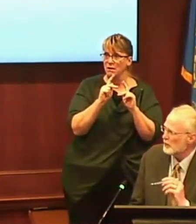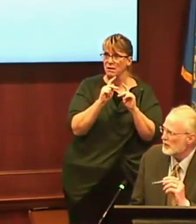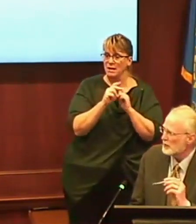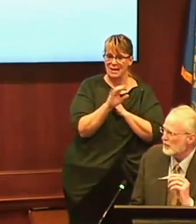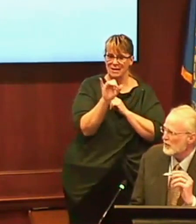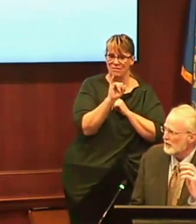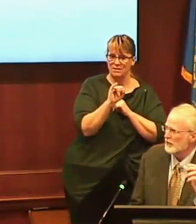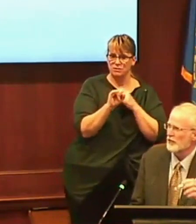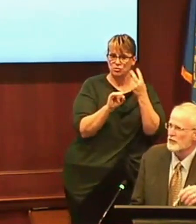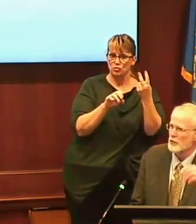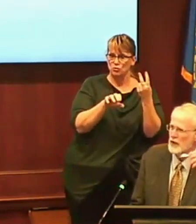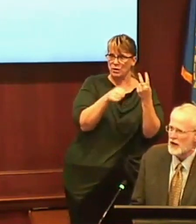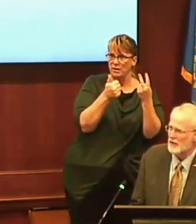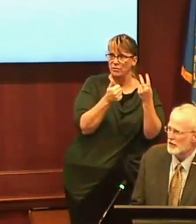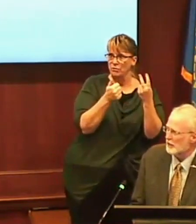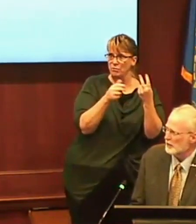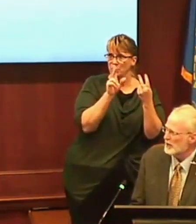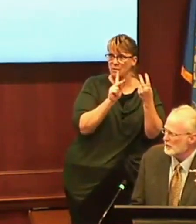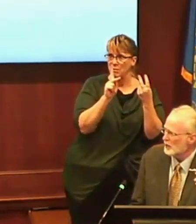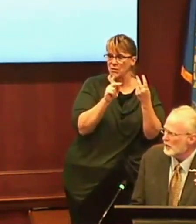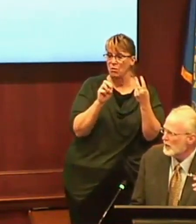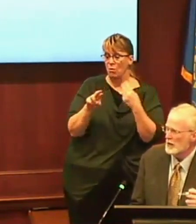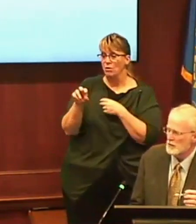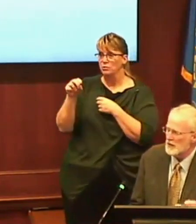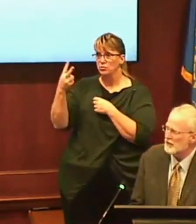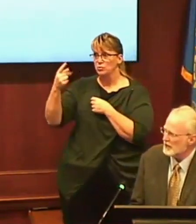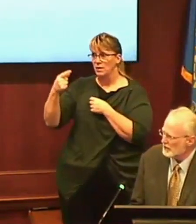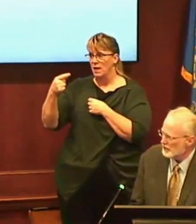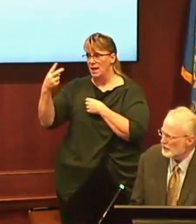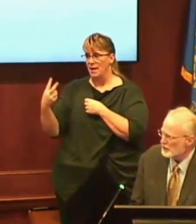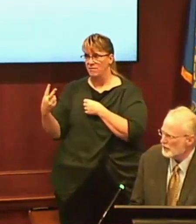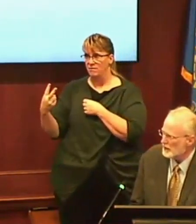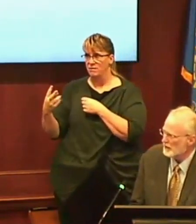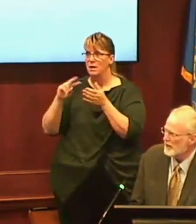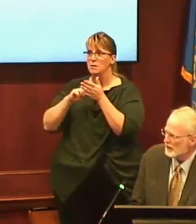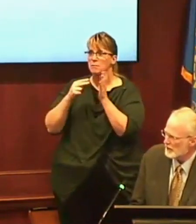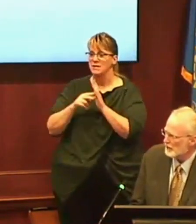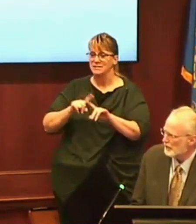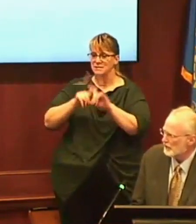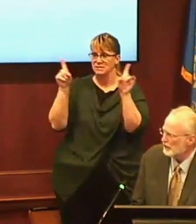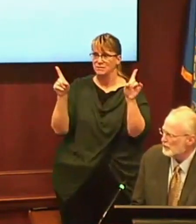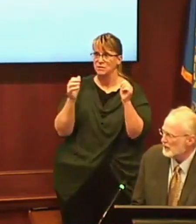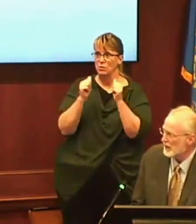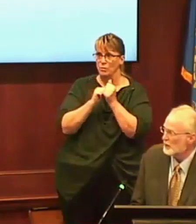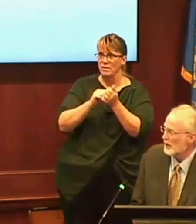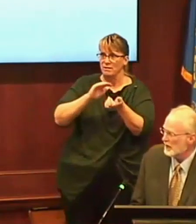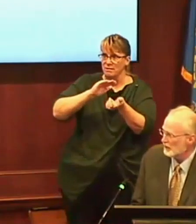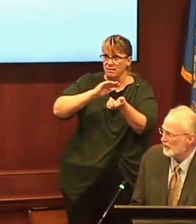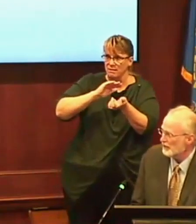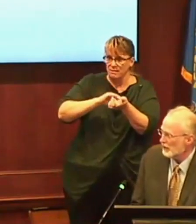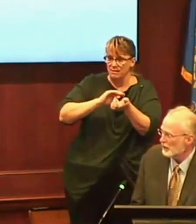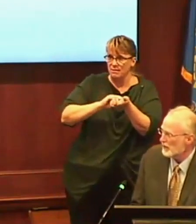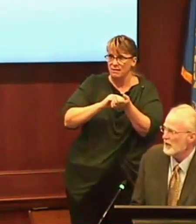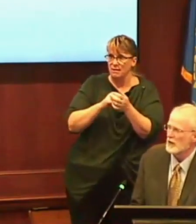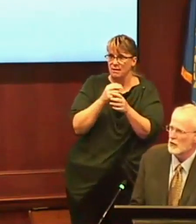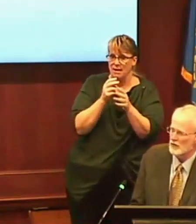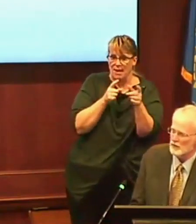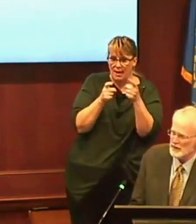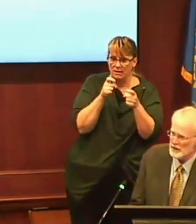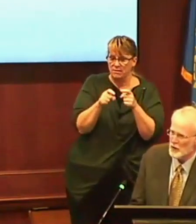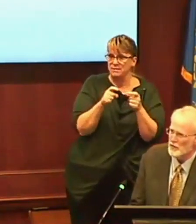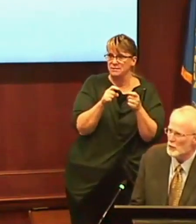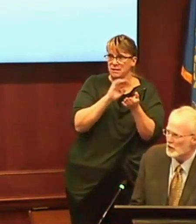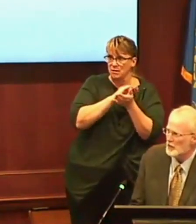infecting 2 other people versus 2.5 other people means the difference between the healthcare systems being able to handle this load